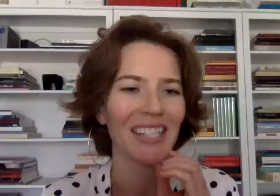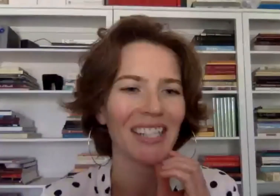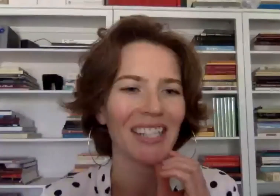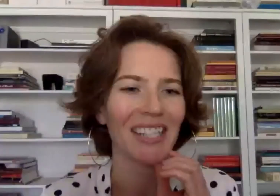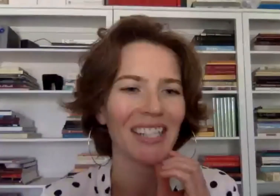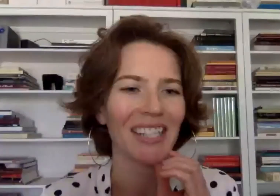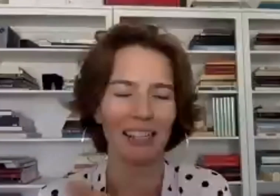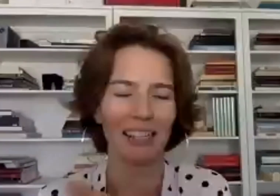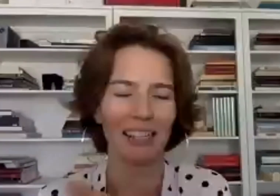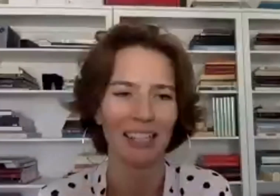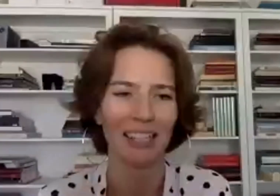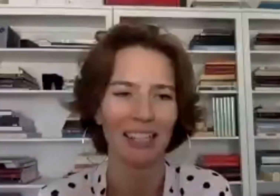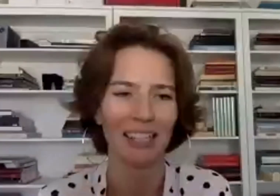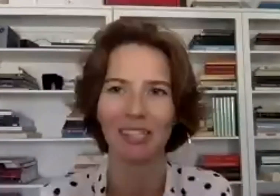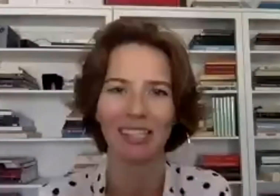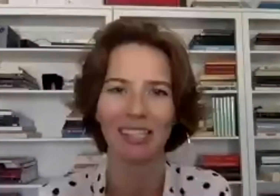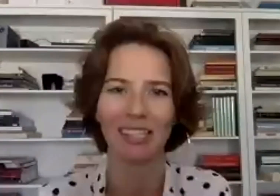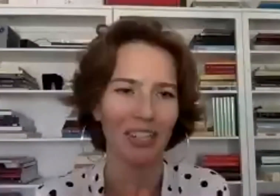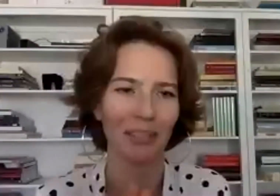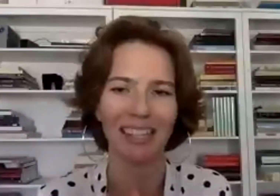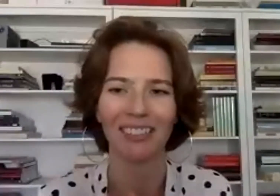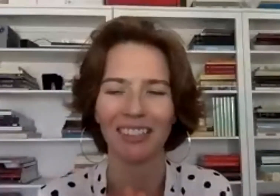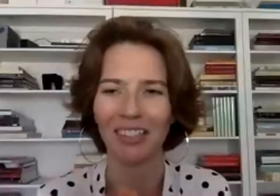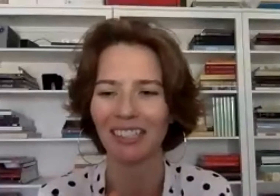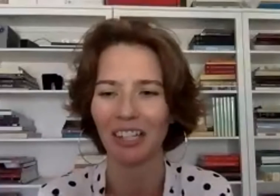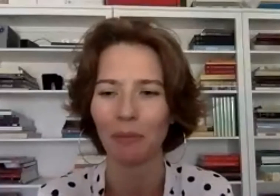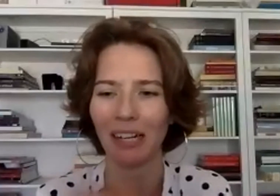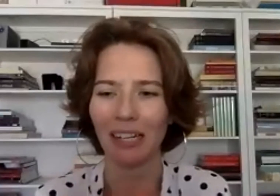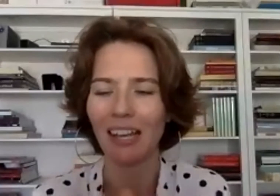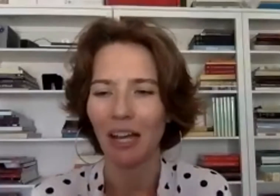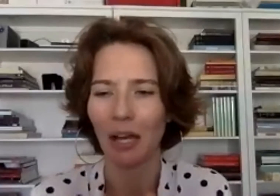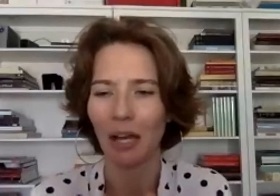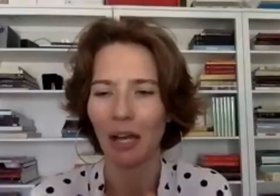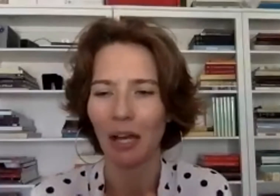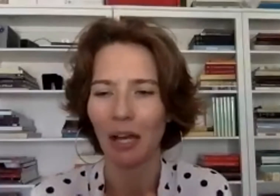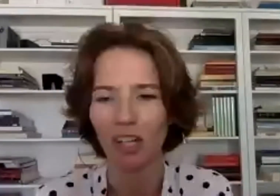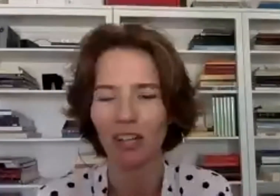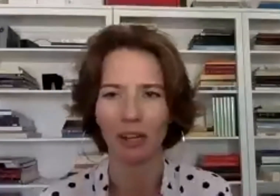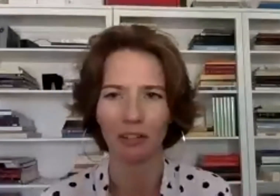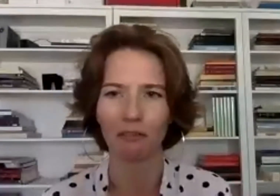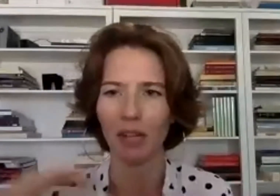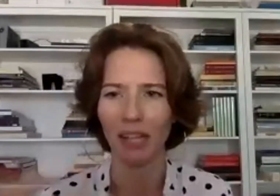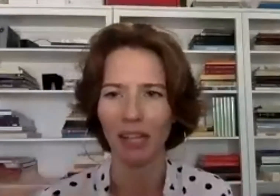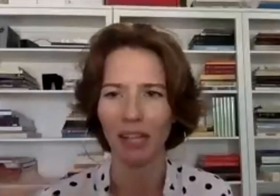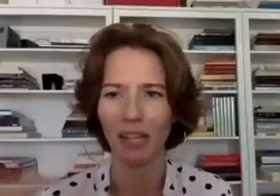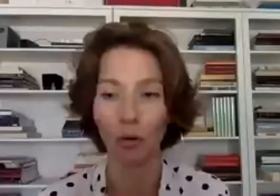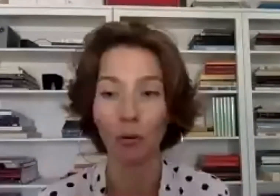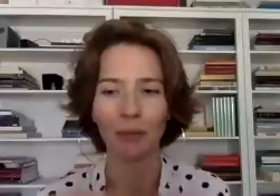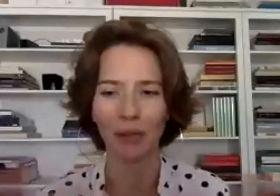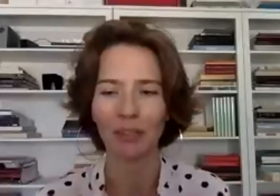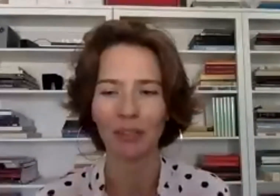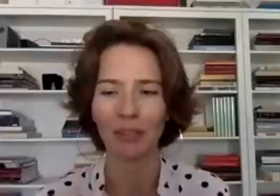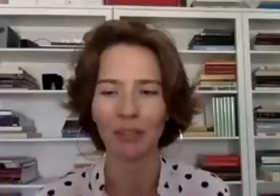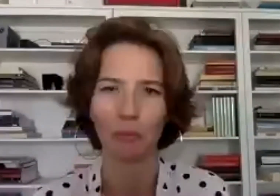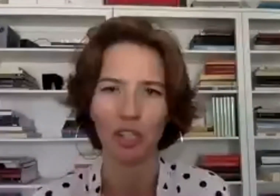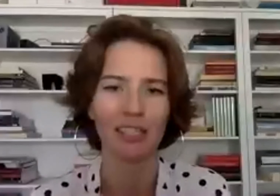but we do need to get to our other presenters and make sure that we get on to lunch. But I really appreciate you kind of bringing in that whole point